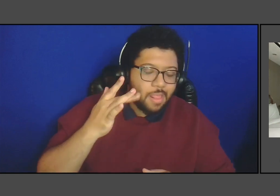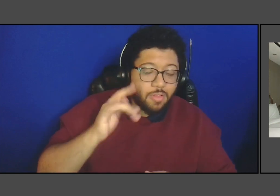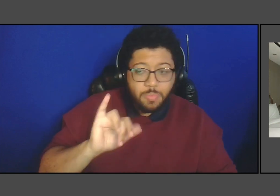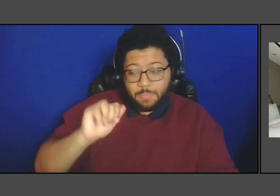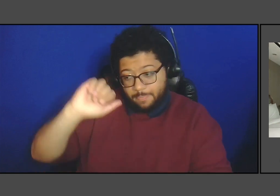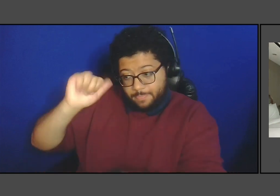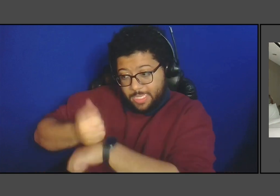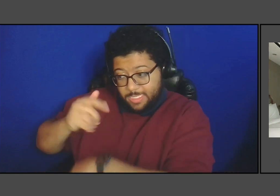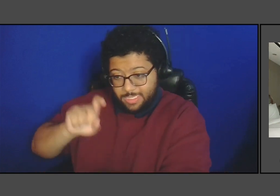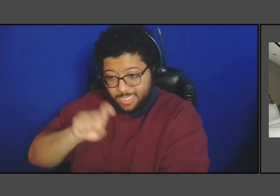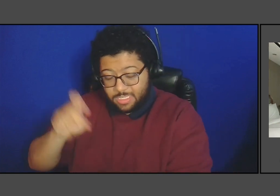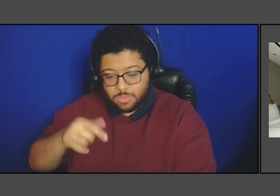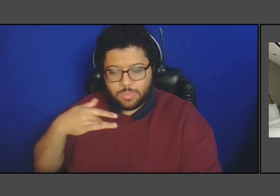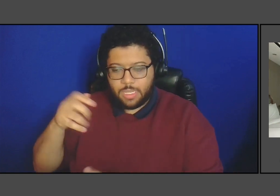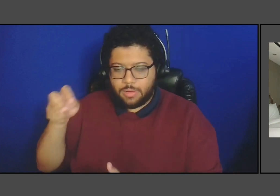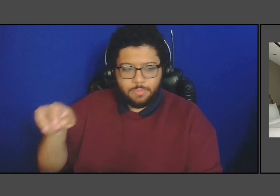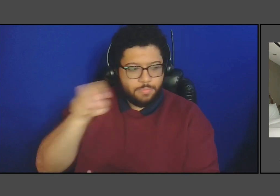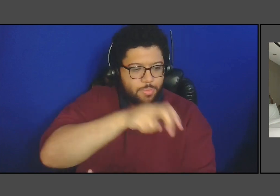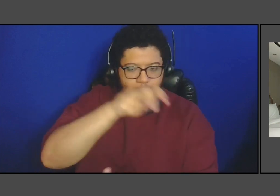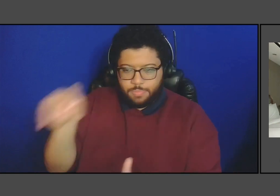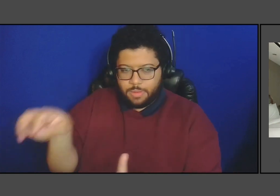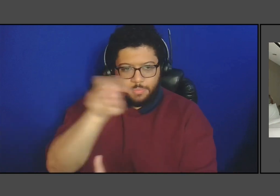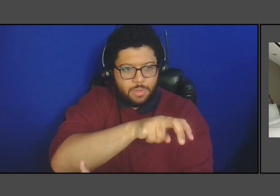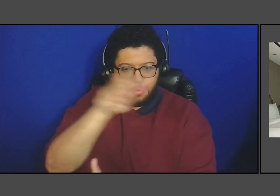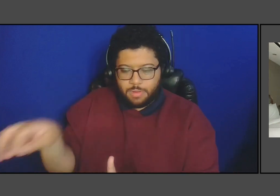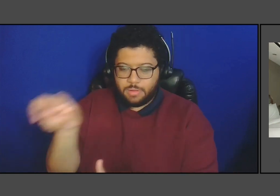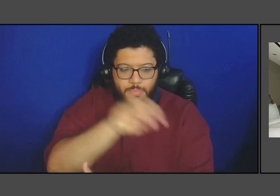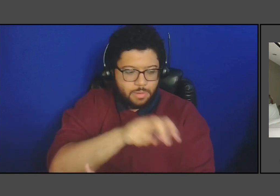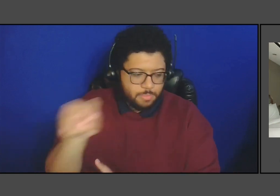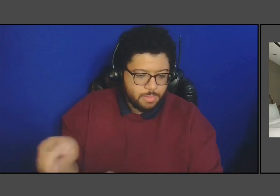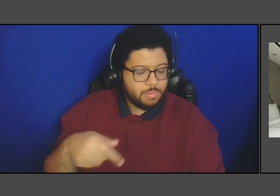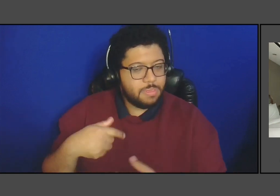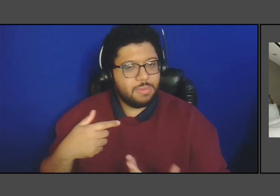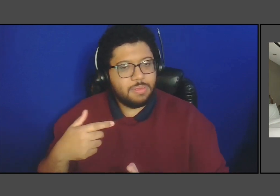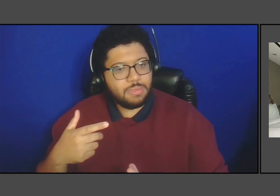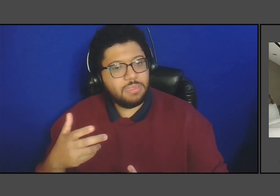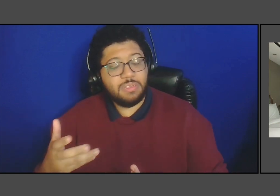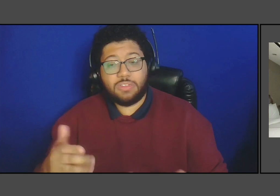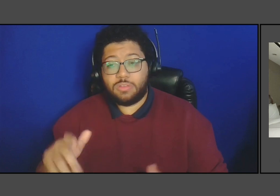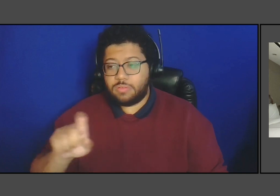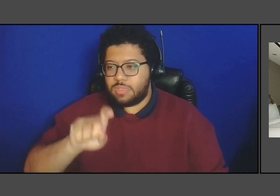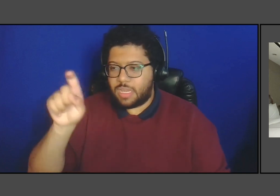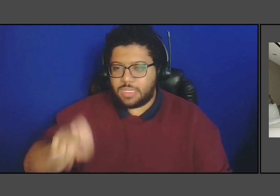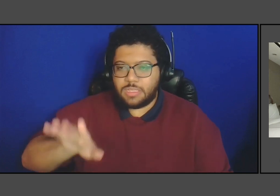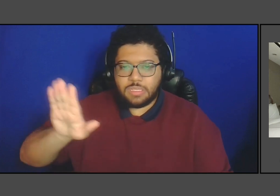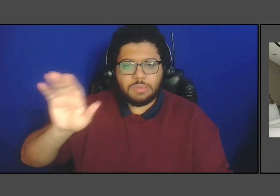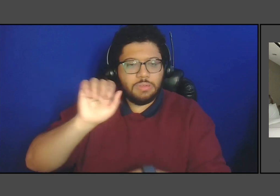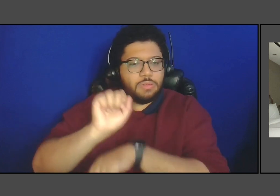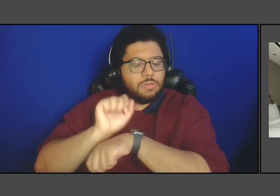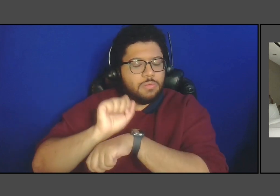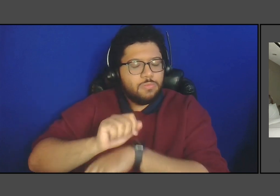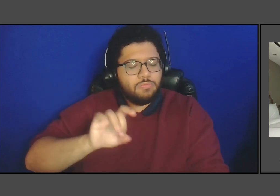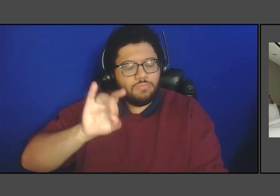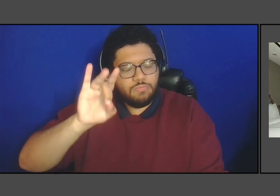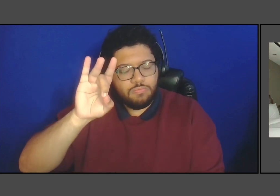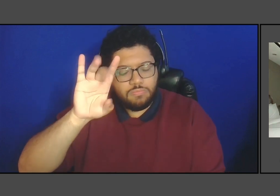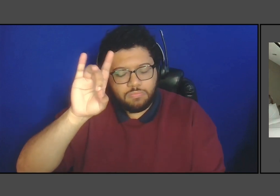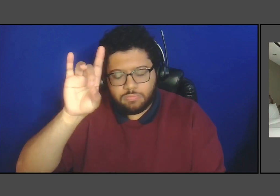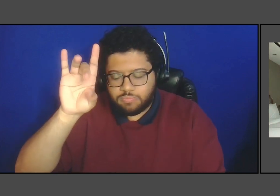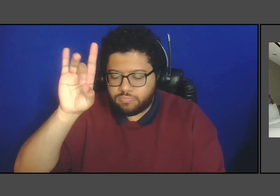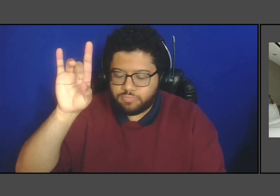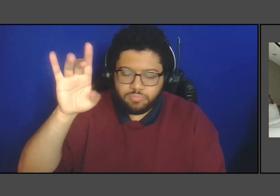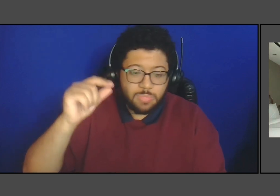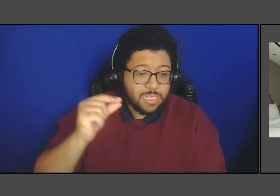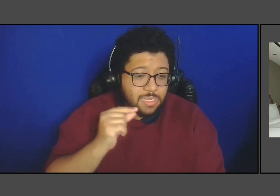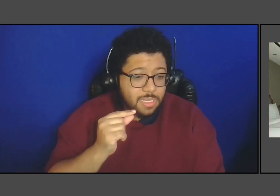in Texas, I mean, they're just folks doing phenomenal work. In my backyard of San Antonio,